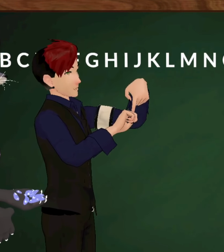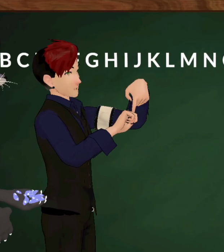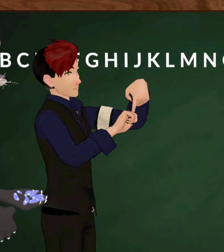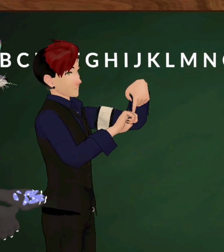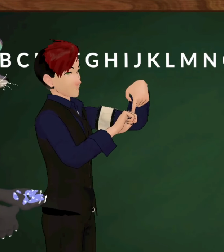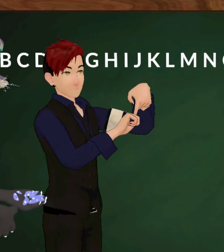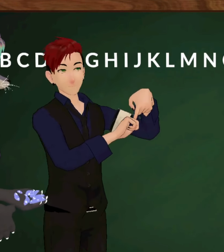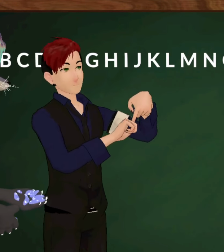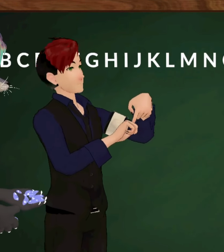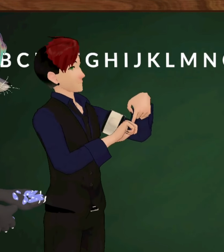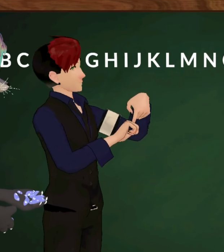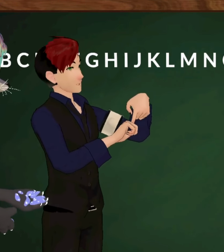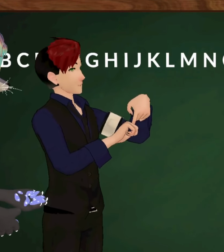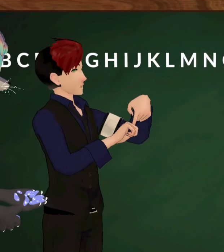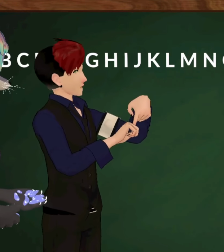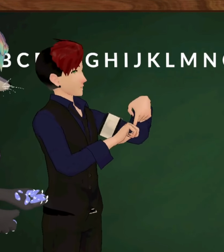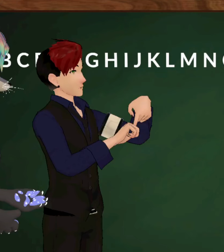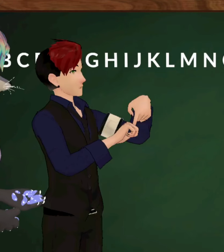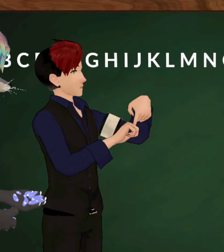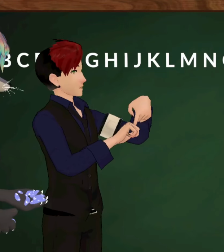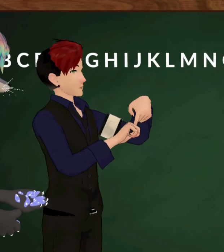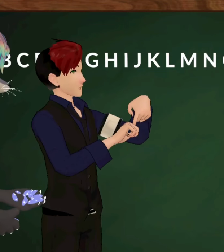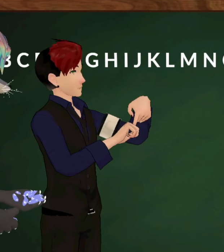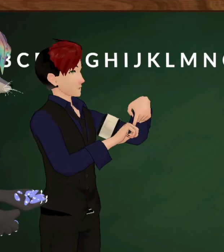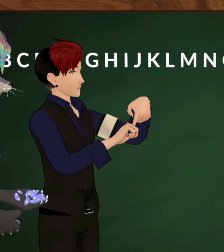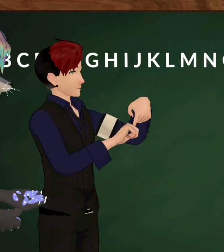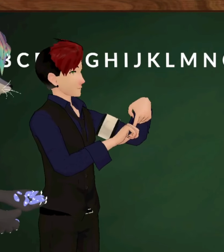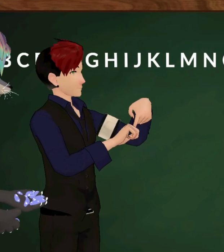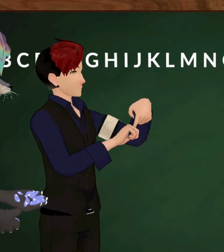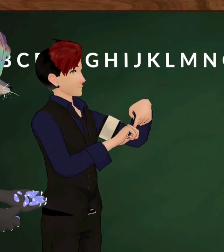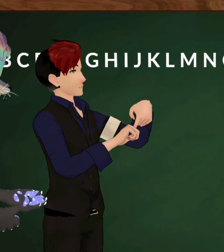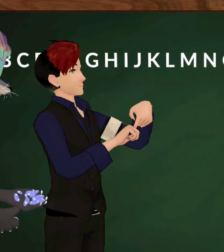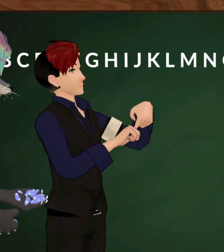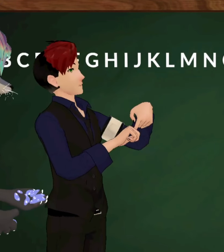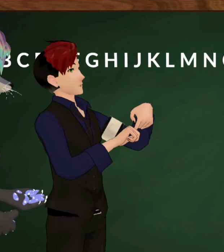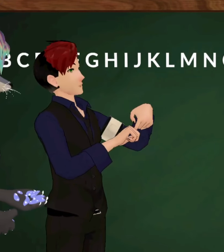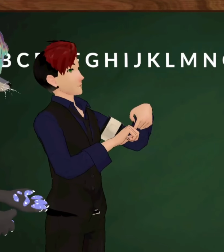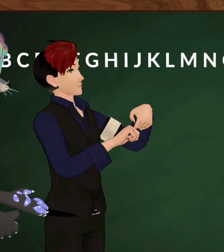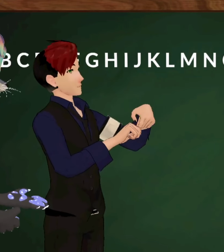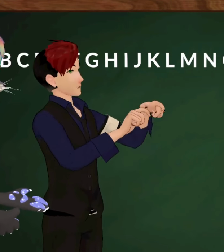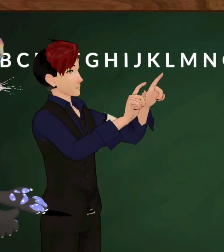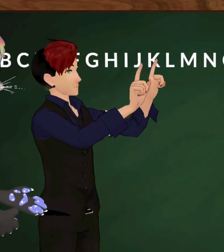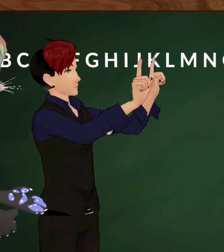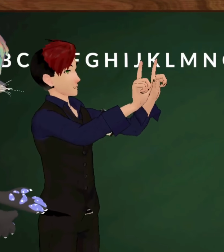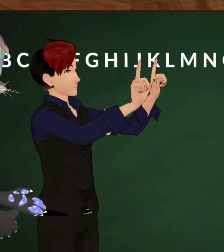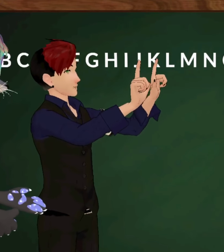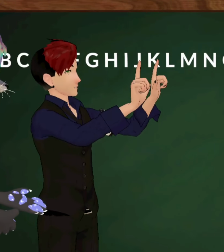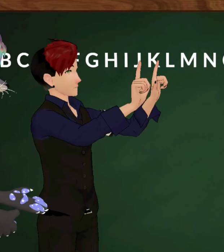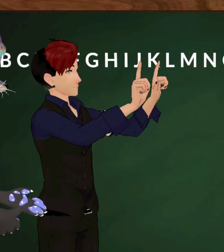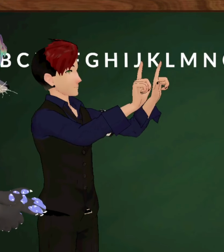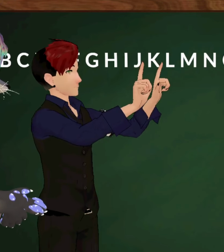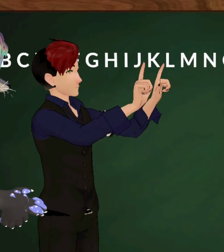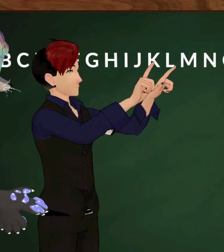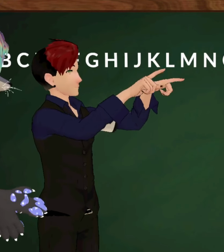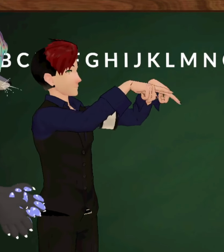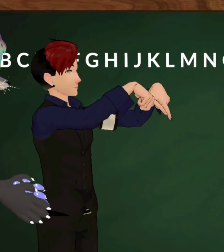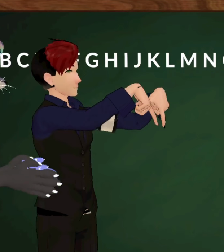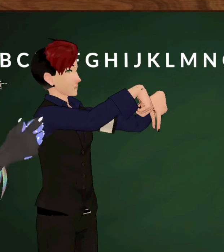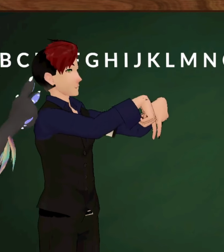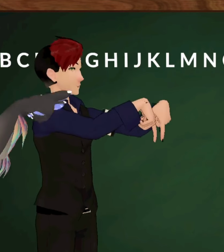N. In VR, we cannot do that. So we have adapted to take your L hands, and we have